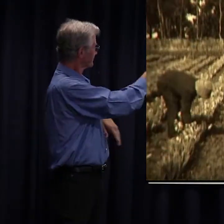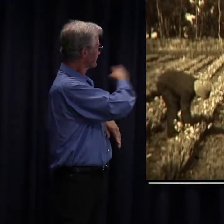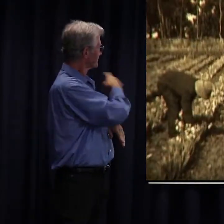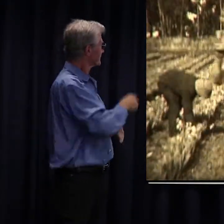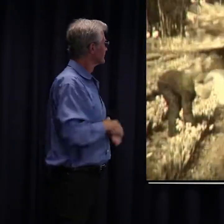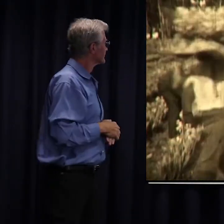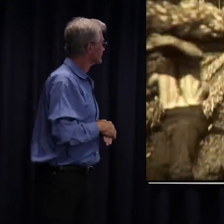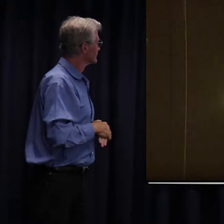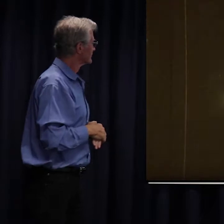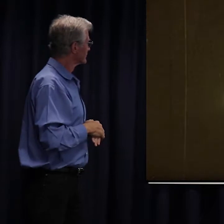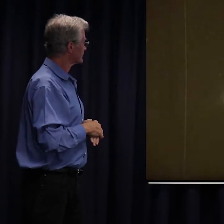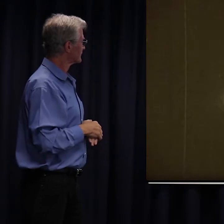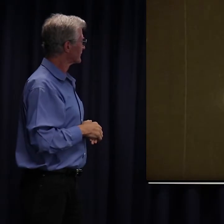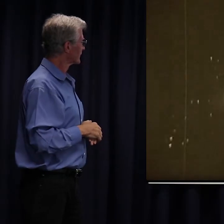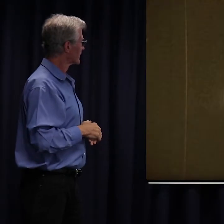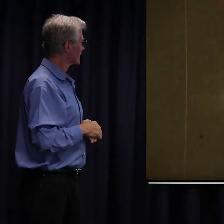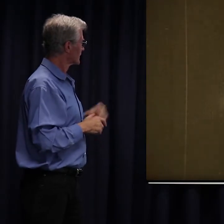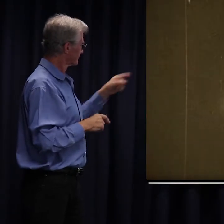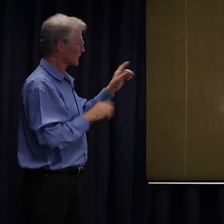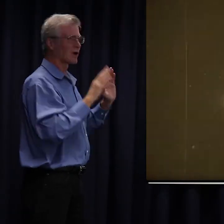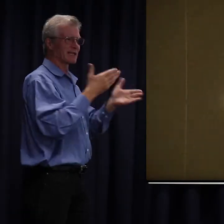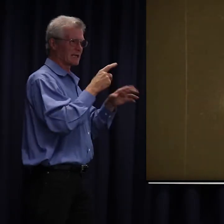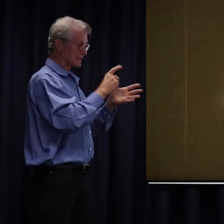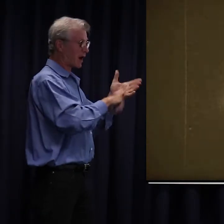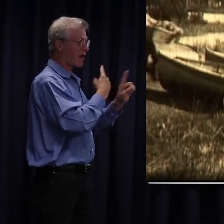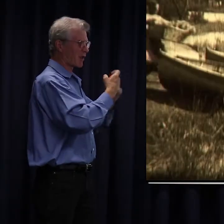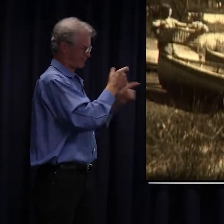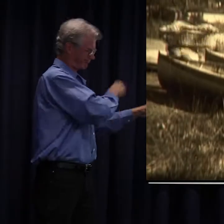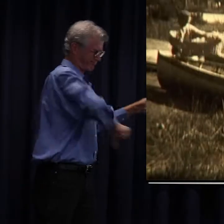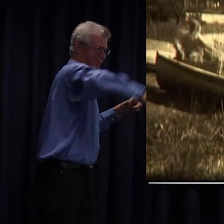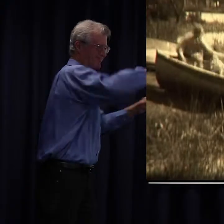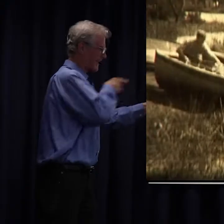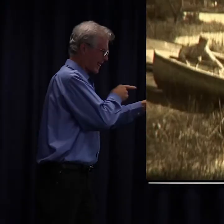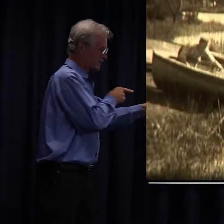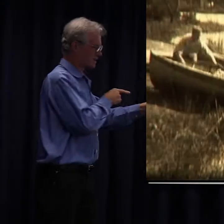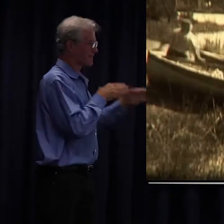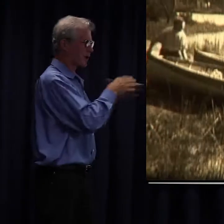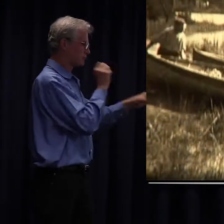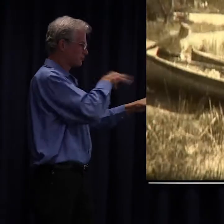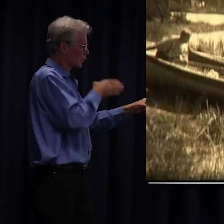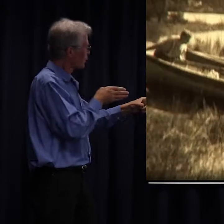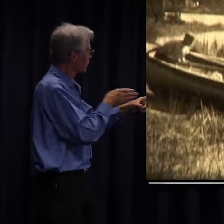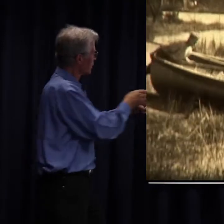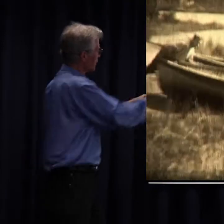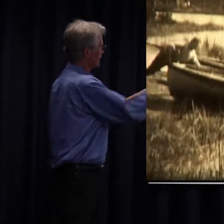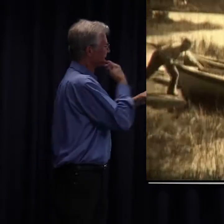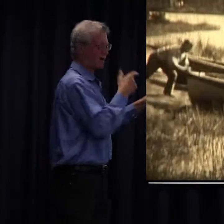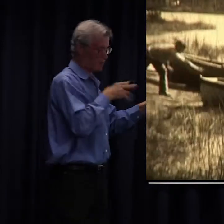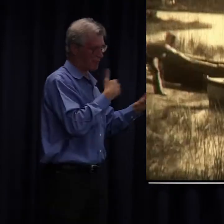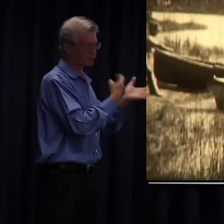worked at the flower farm as well. So just a short way away. So to get from the hostel to the flower farm, you would go across the